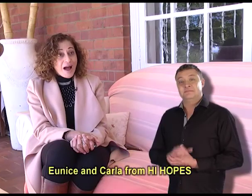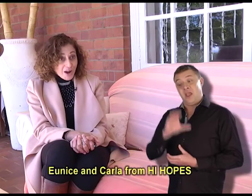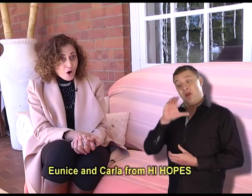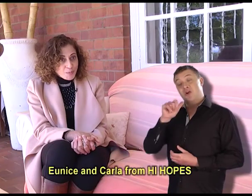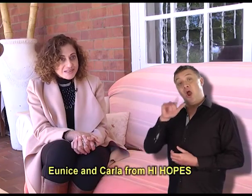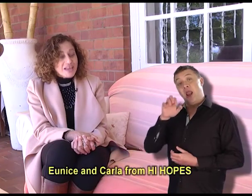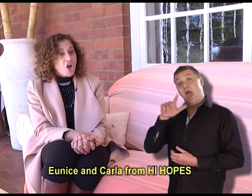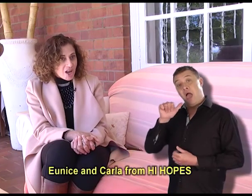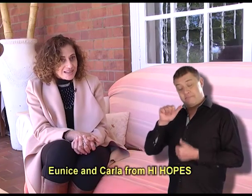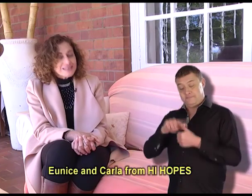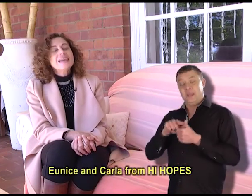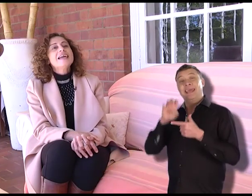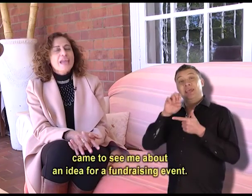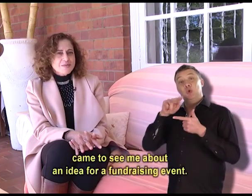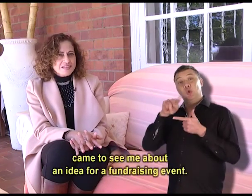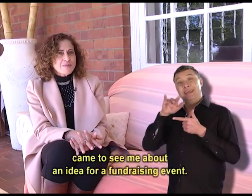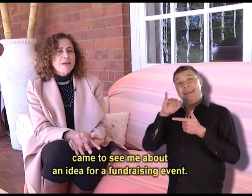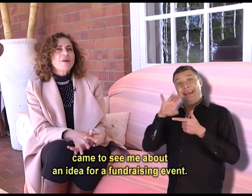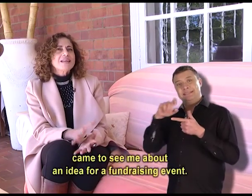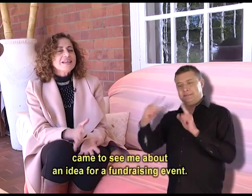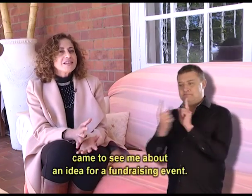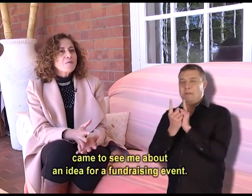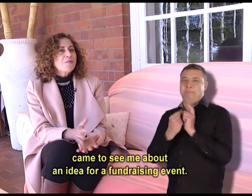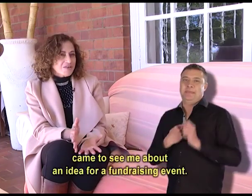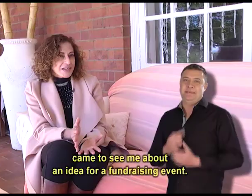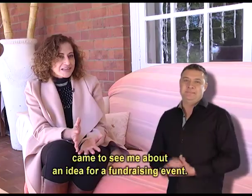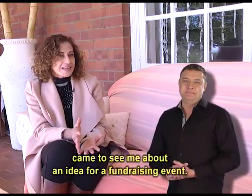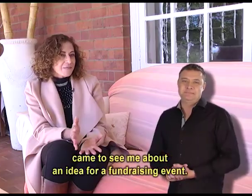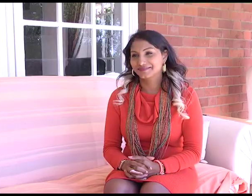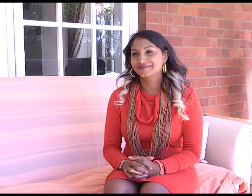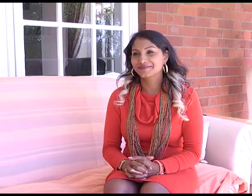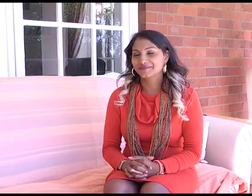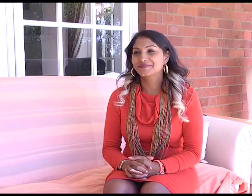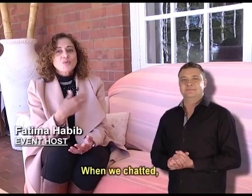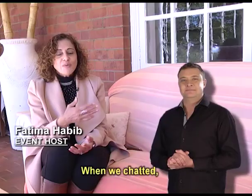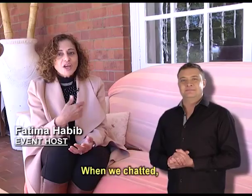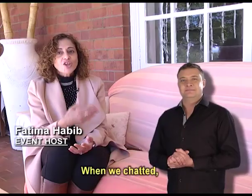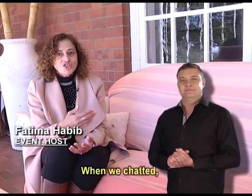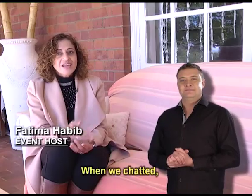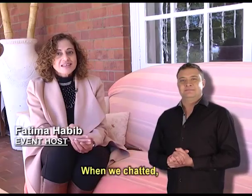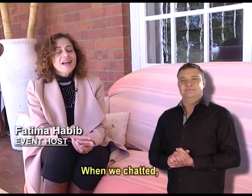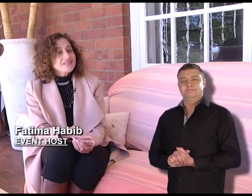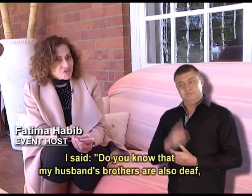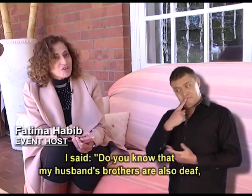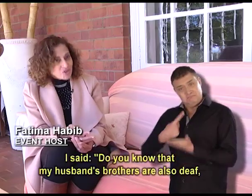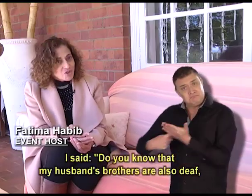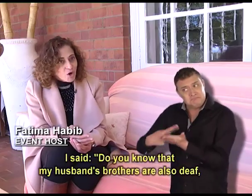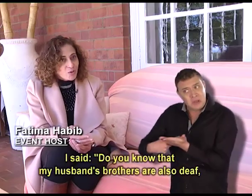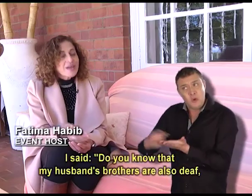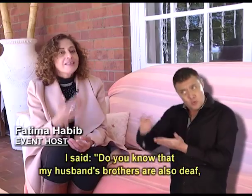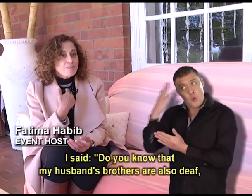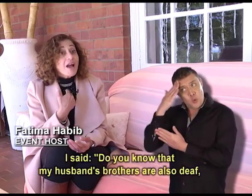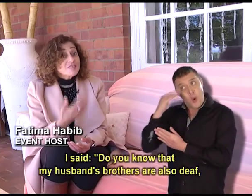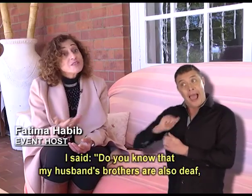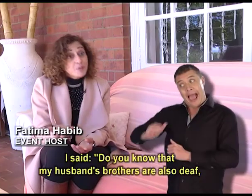Eunice from High Hopes and Carla came to see me about an idea for fundraising, an event. So when we got to chatting, I said to her, do you